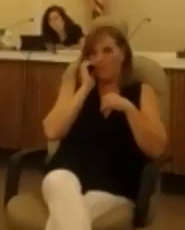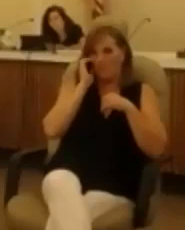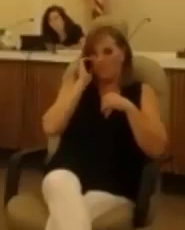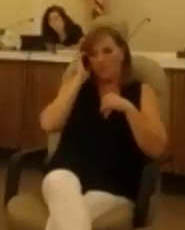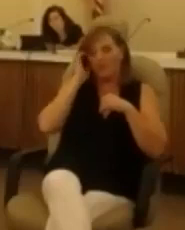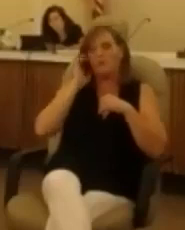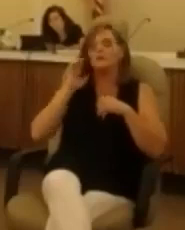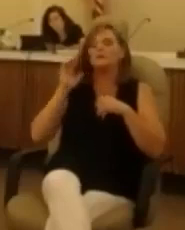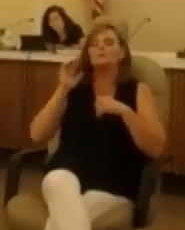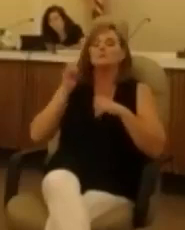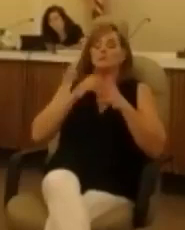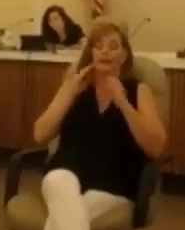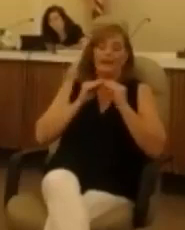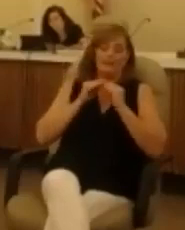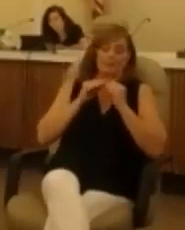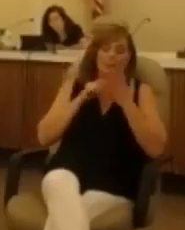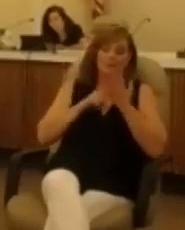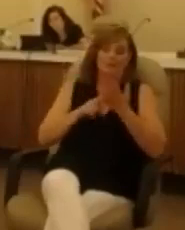Any further discussion?